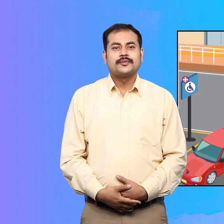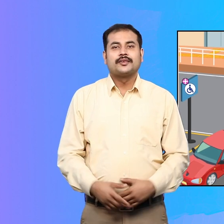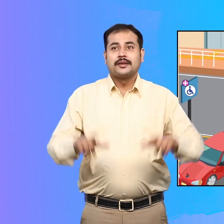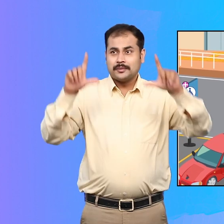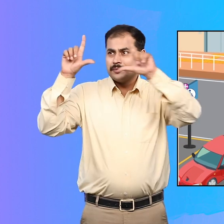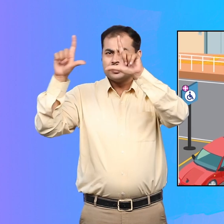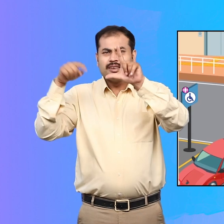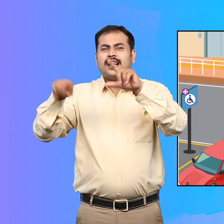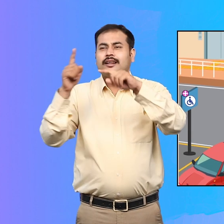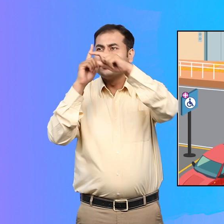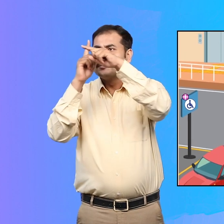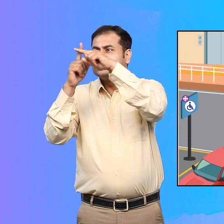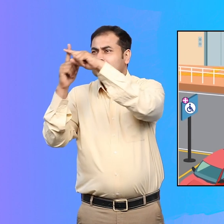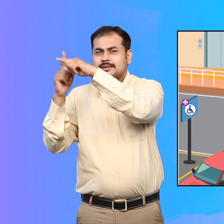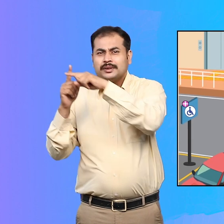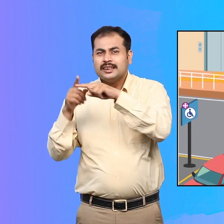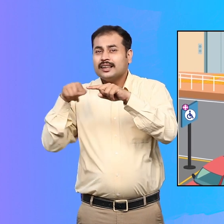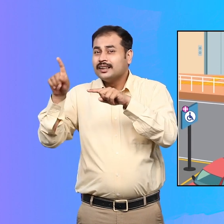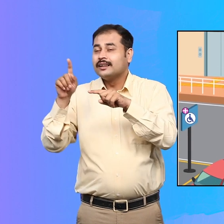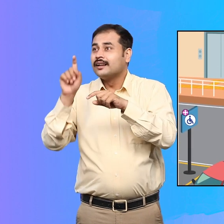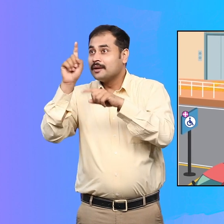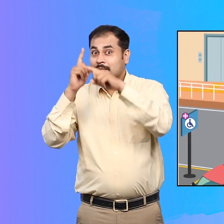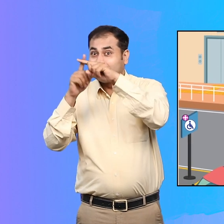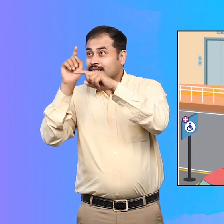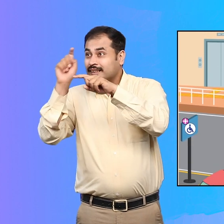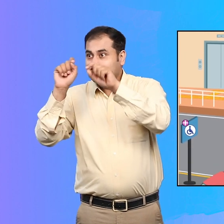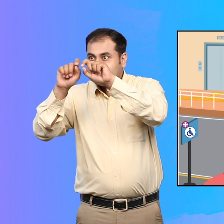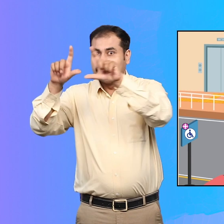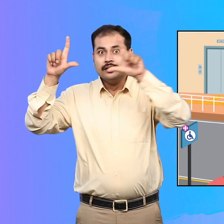Click on the plus signs to know about accessibility features.